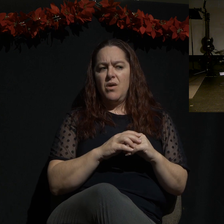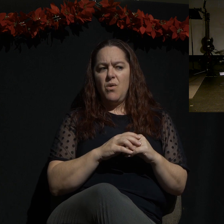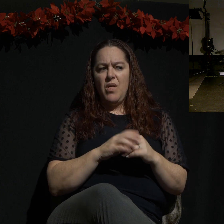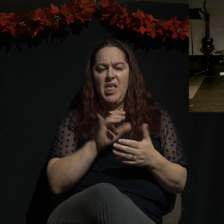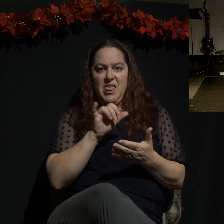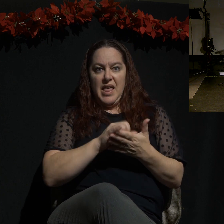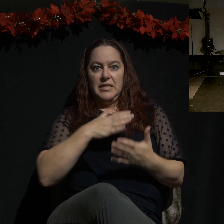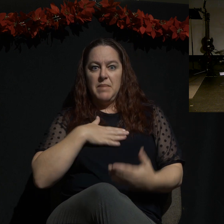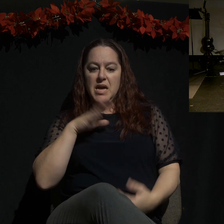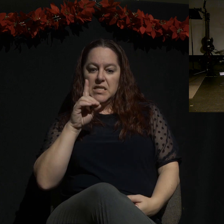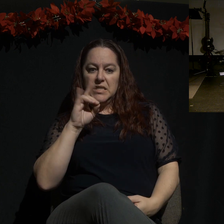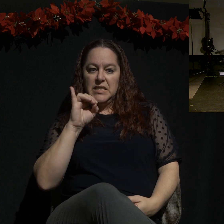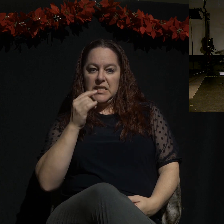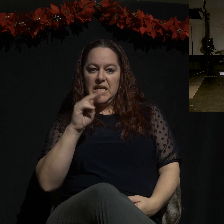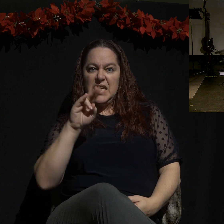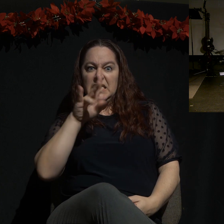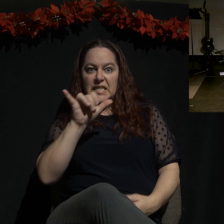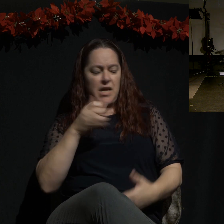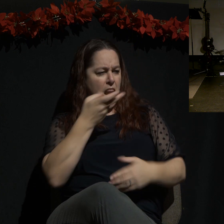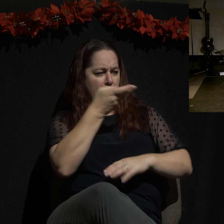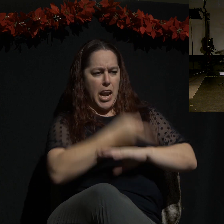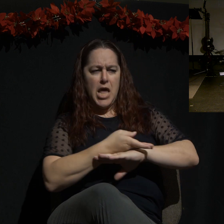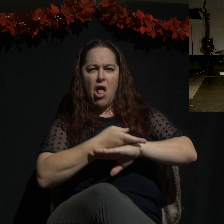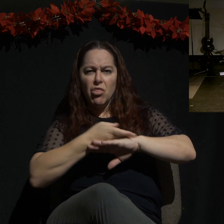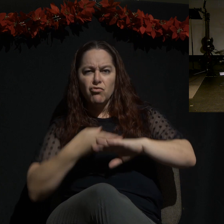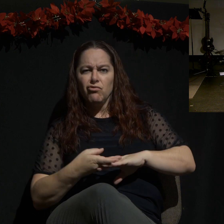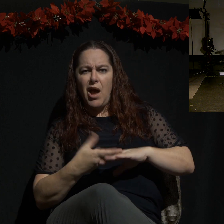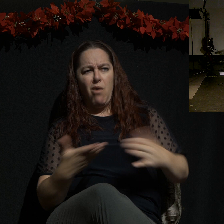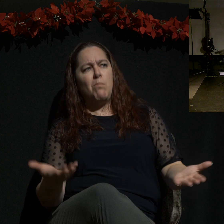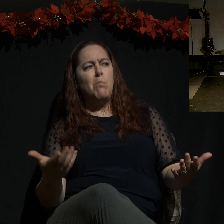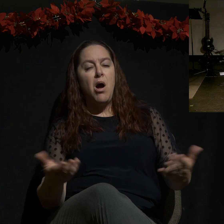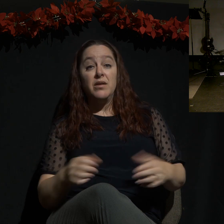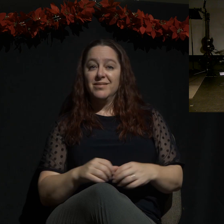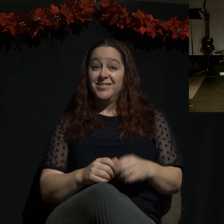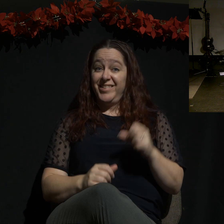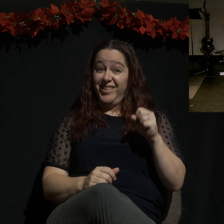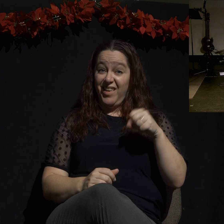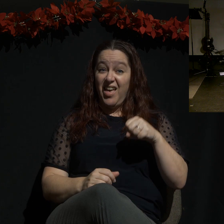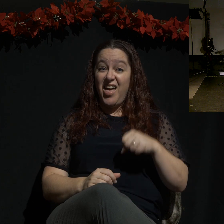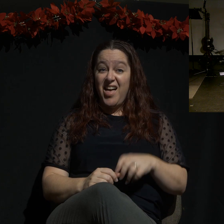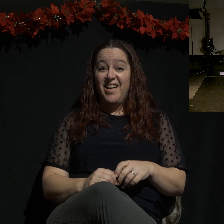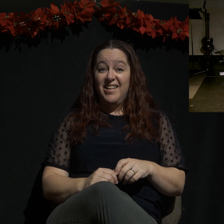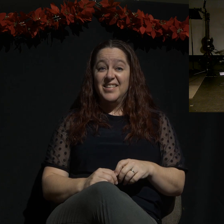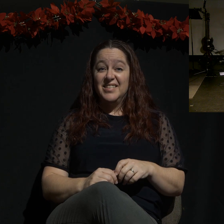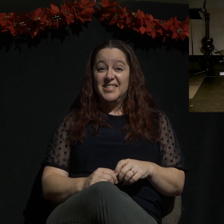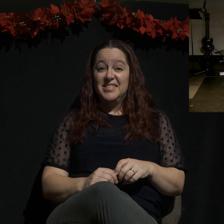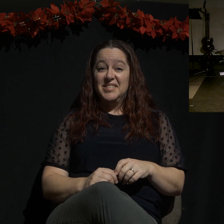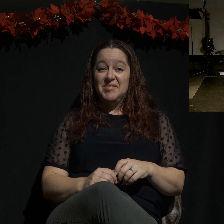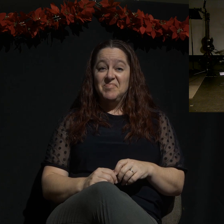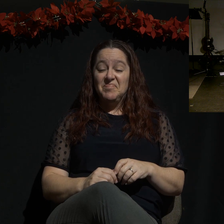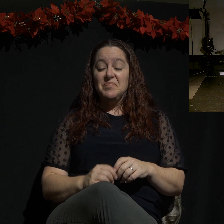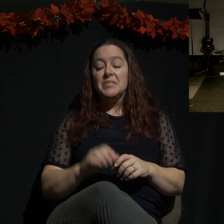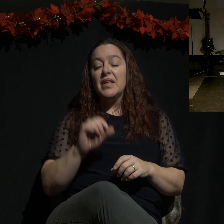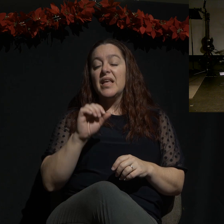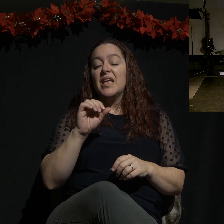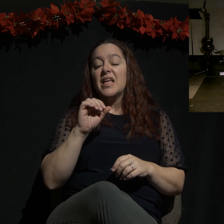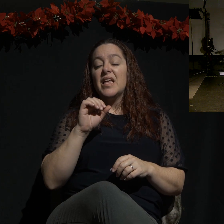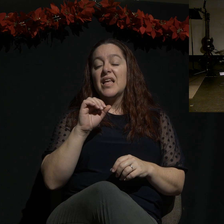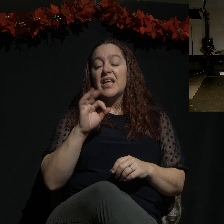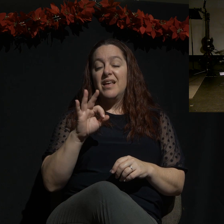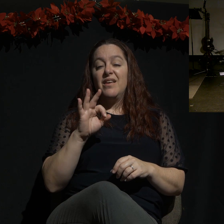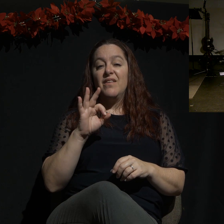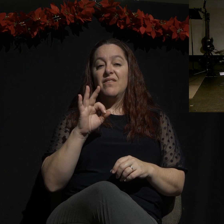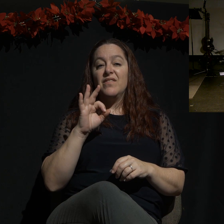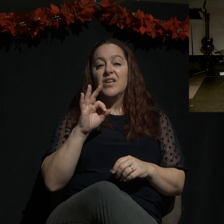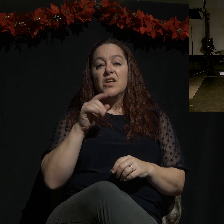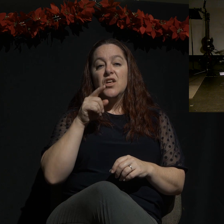dignity. I'm going to lay on the ground. Yeah. if you ever get